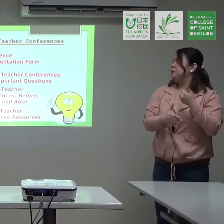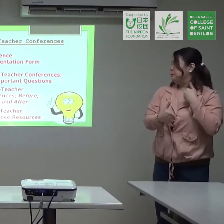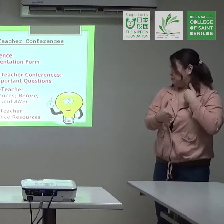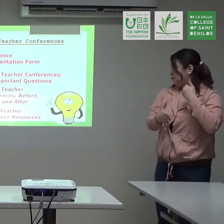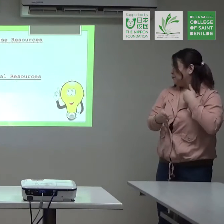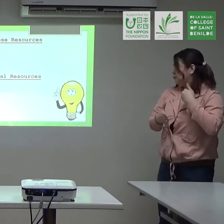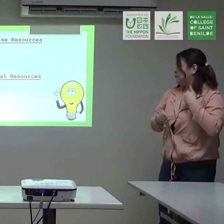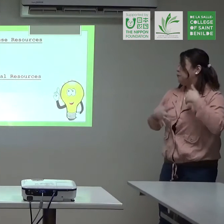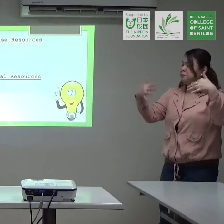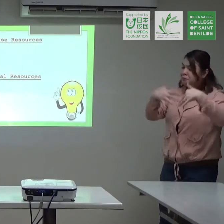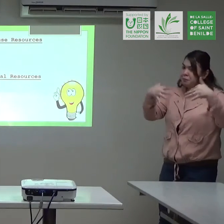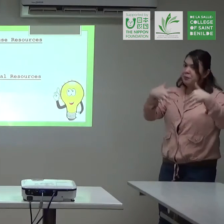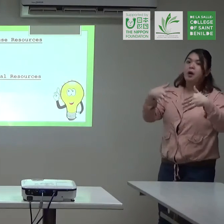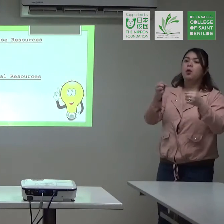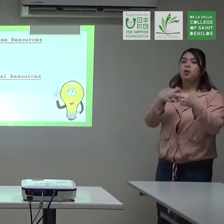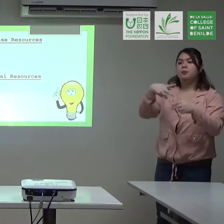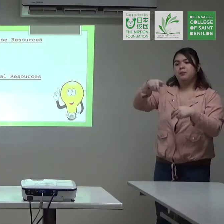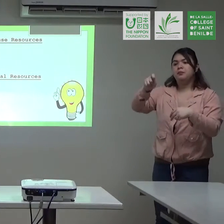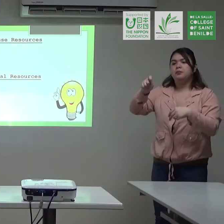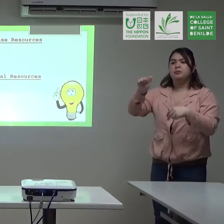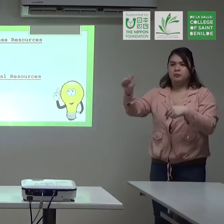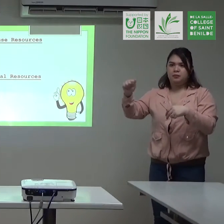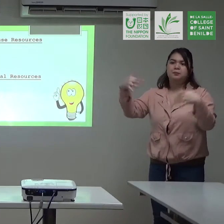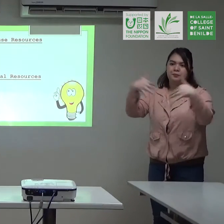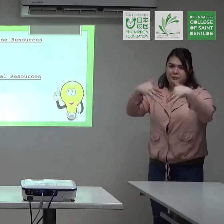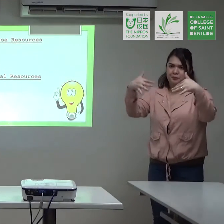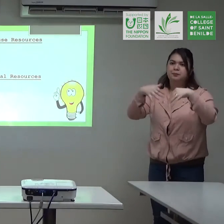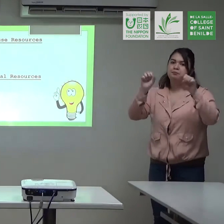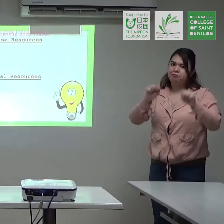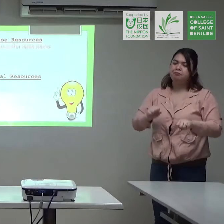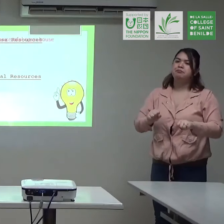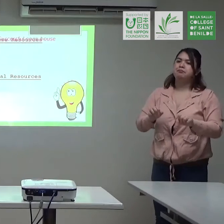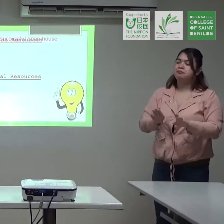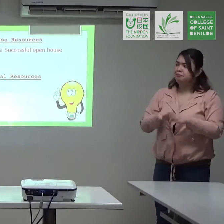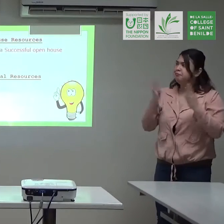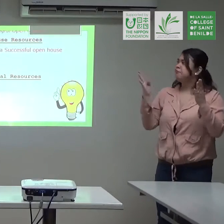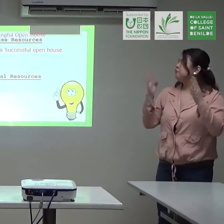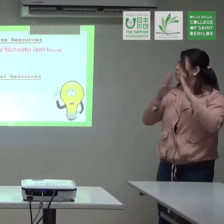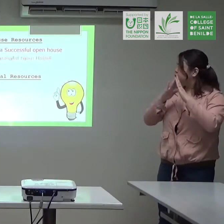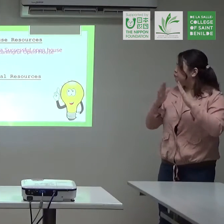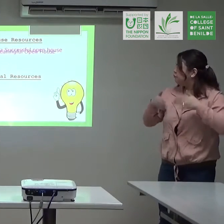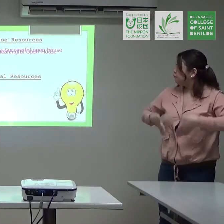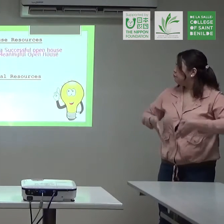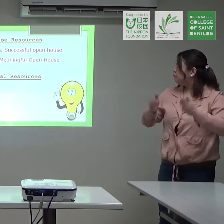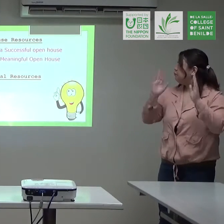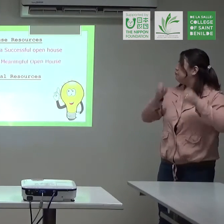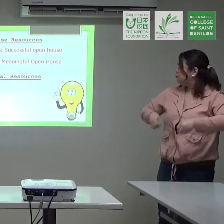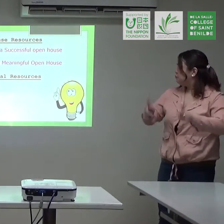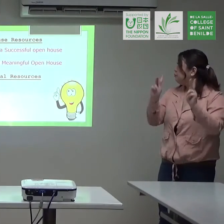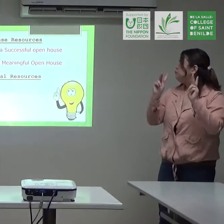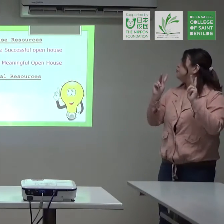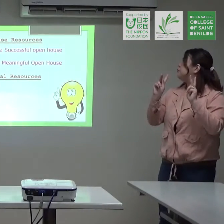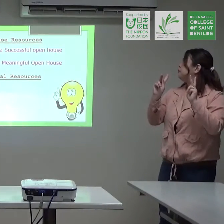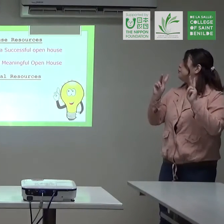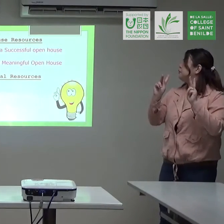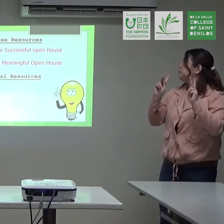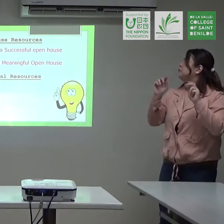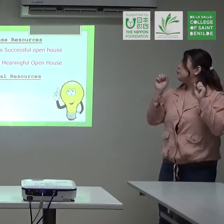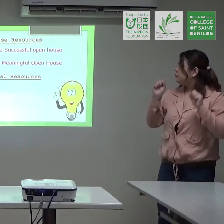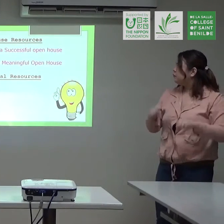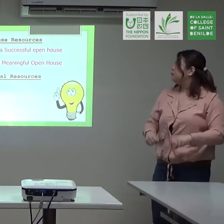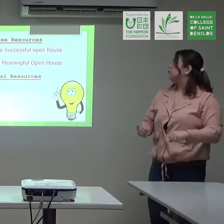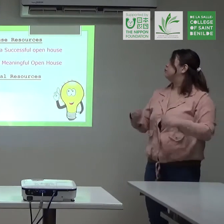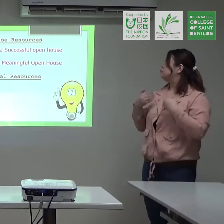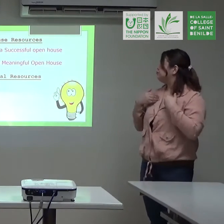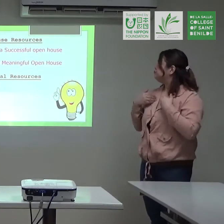a parents-teachers conference. You can have open house, you can have additional resources. You host a